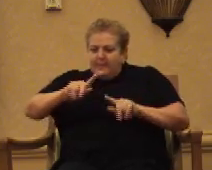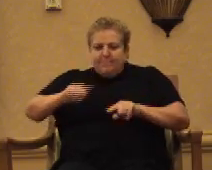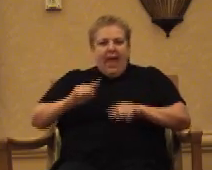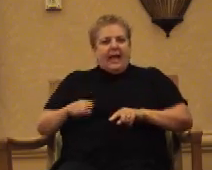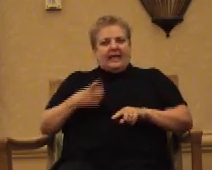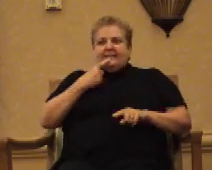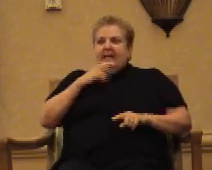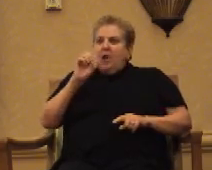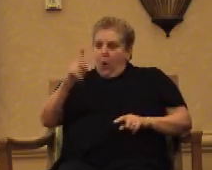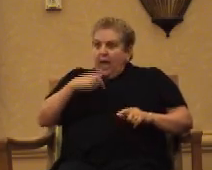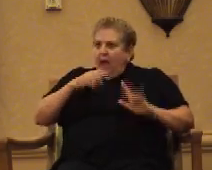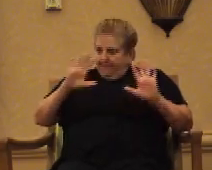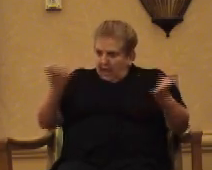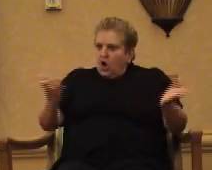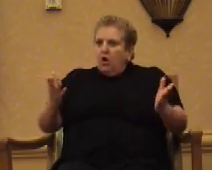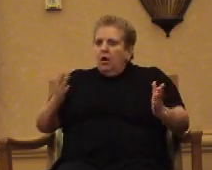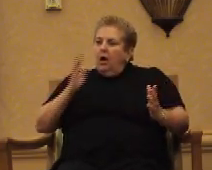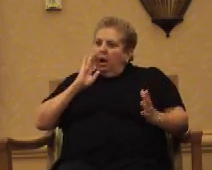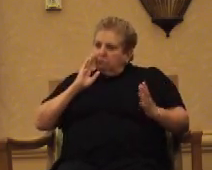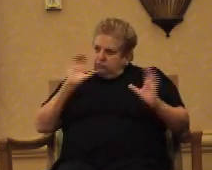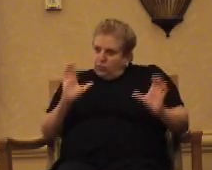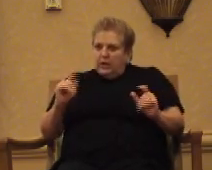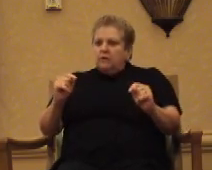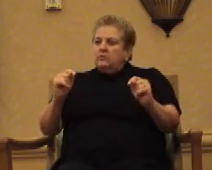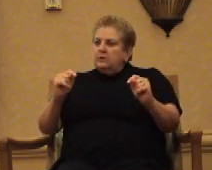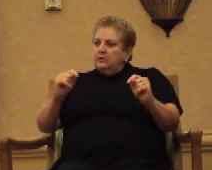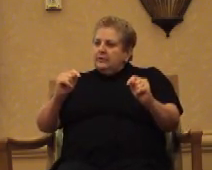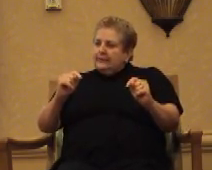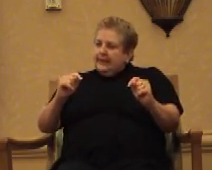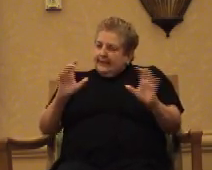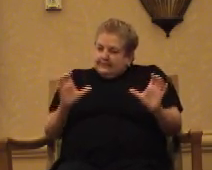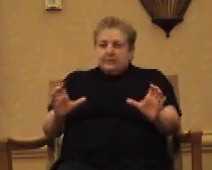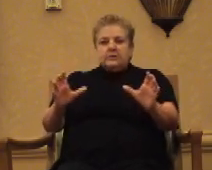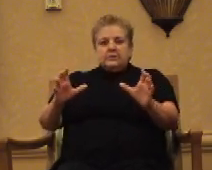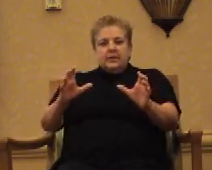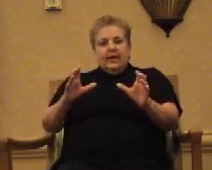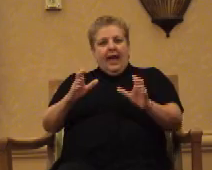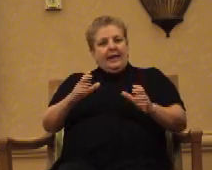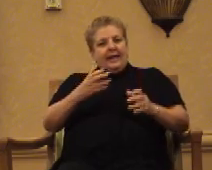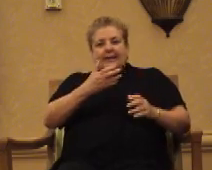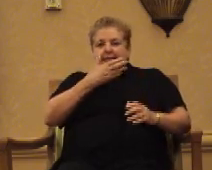in, because it's good and better, and it's going to keep staying that way. And thanks.